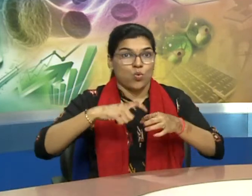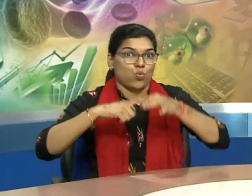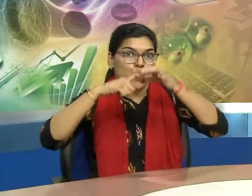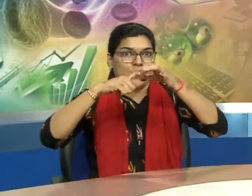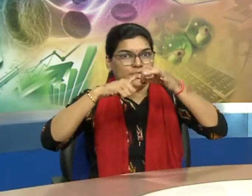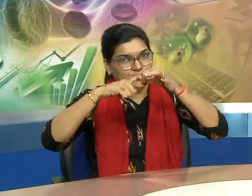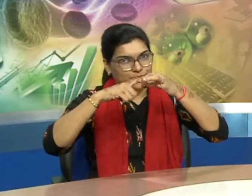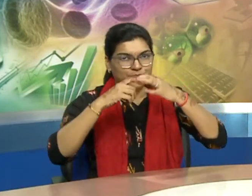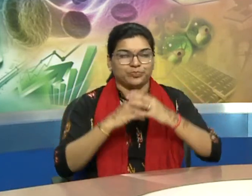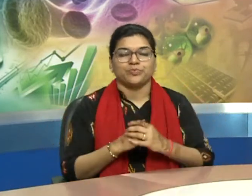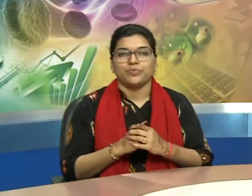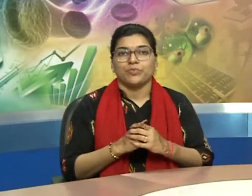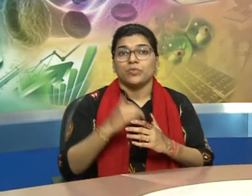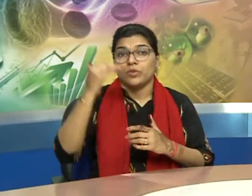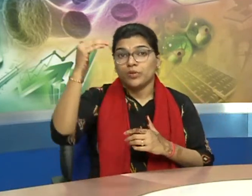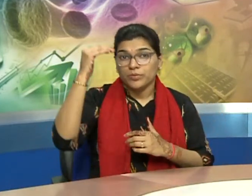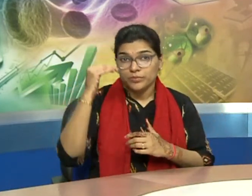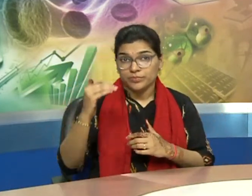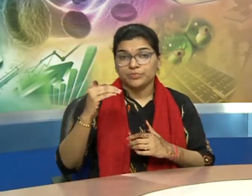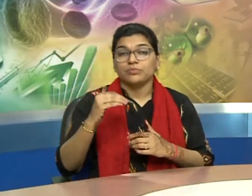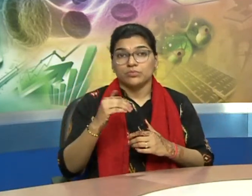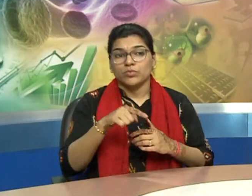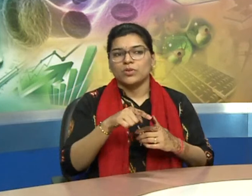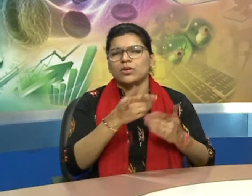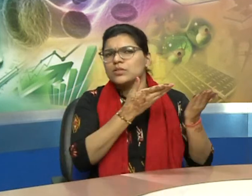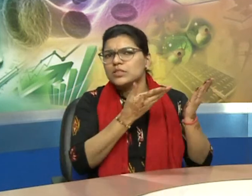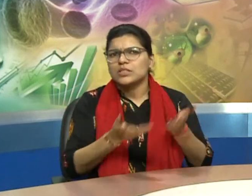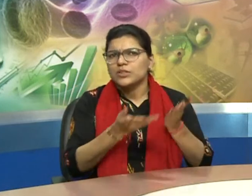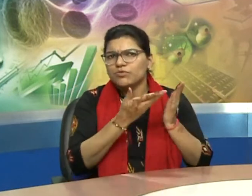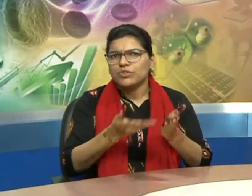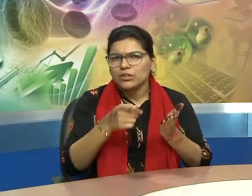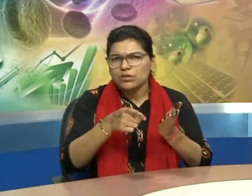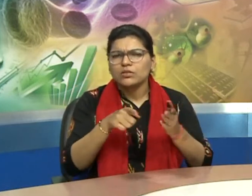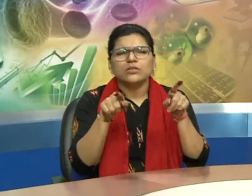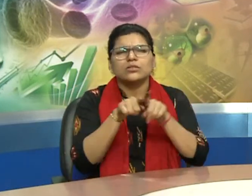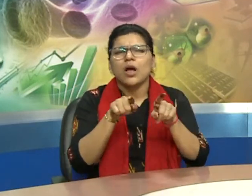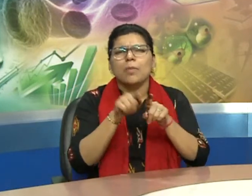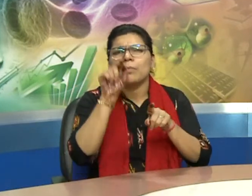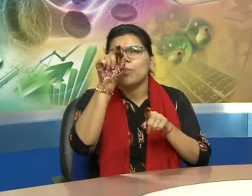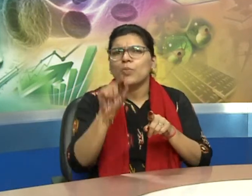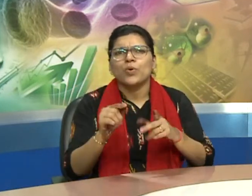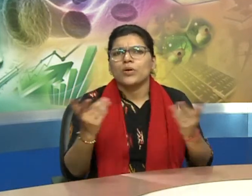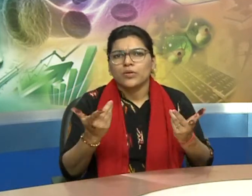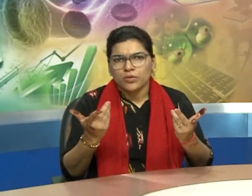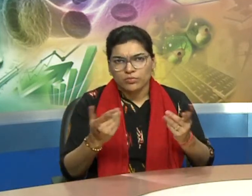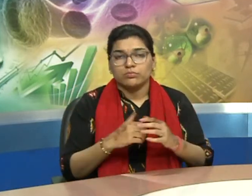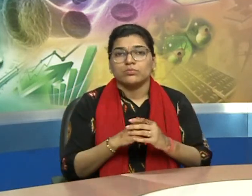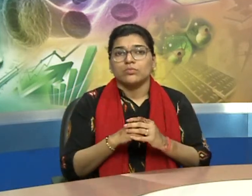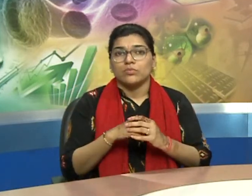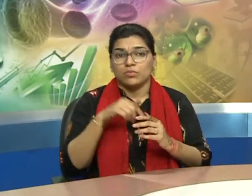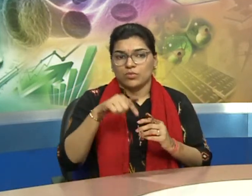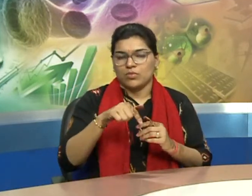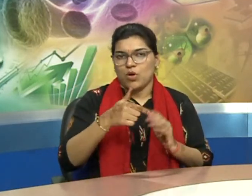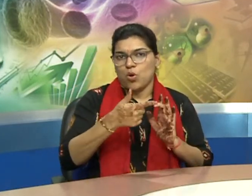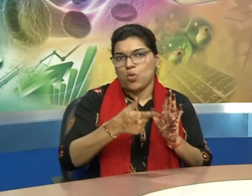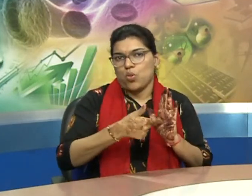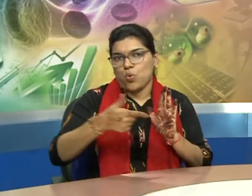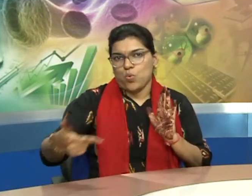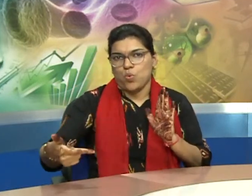so that library can work smoothly. Also, there are some services provided by